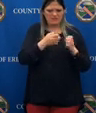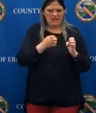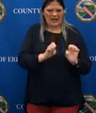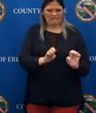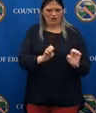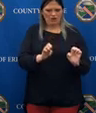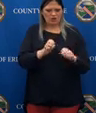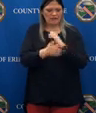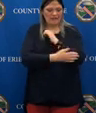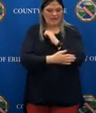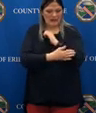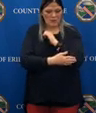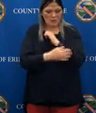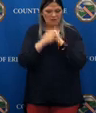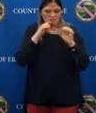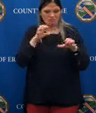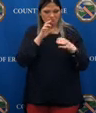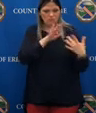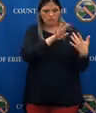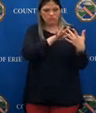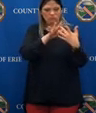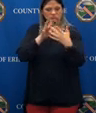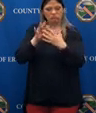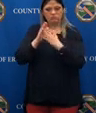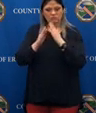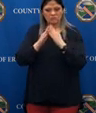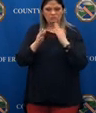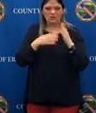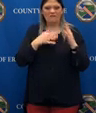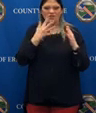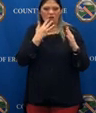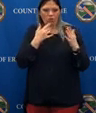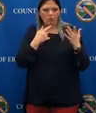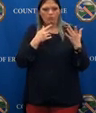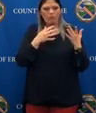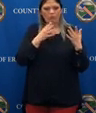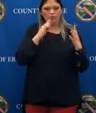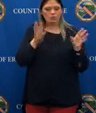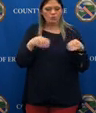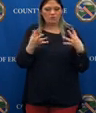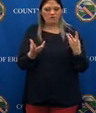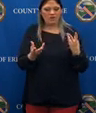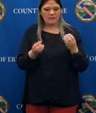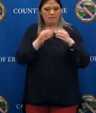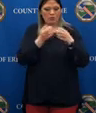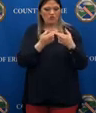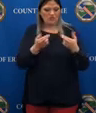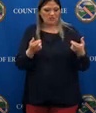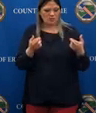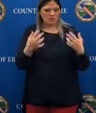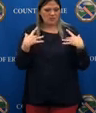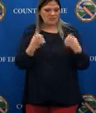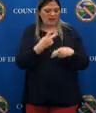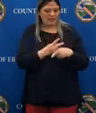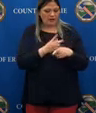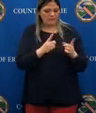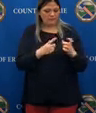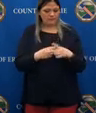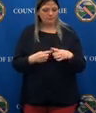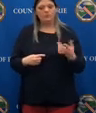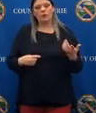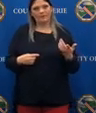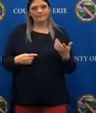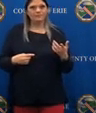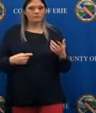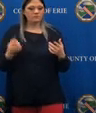is making towards reaching out to communities of color and providing additional resources in healthcare? Well, we